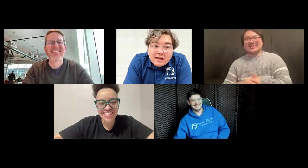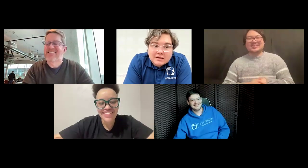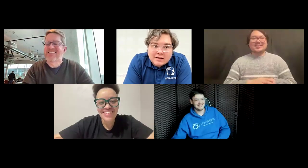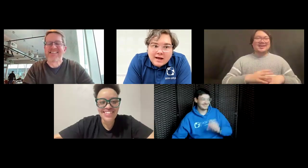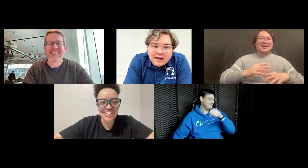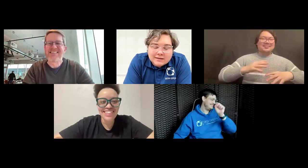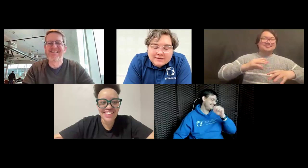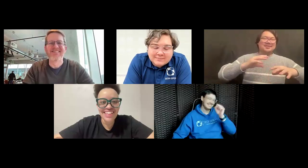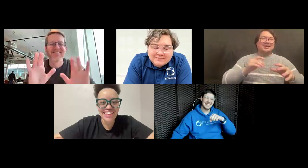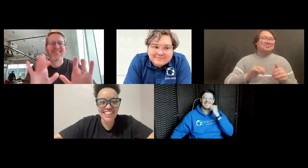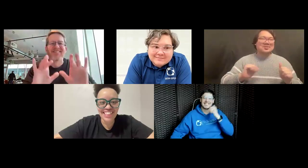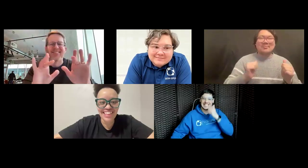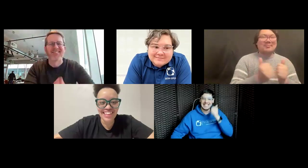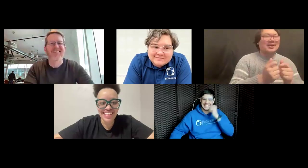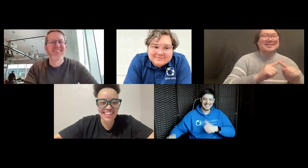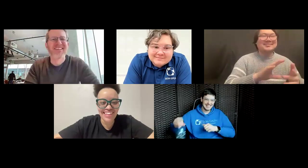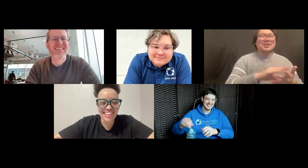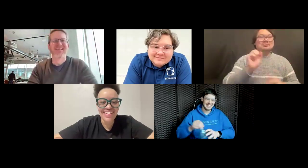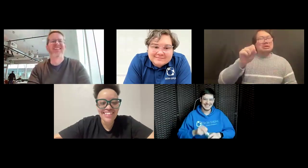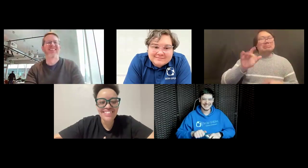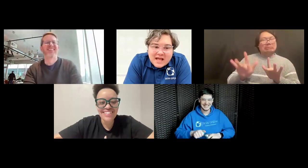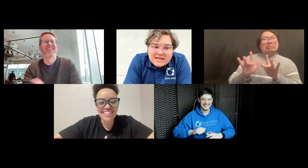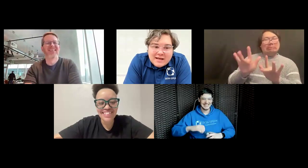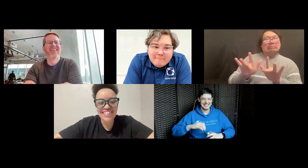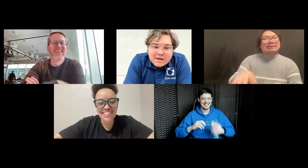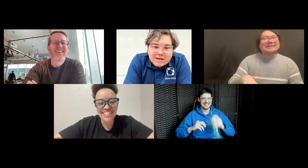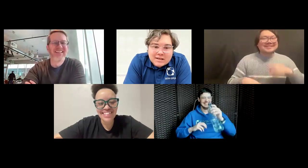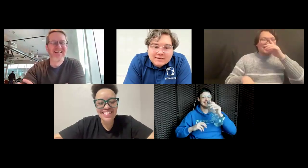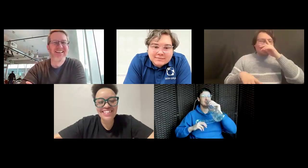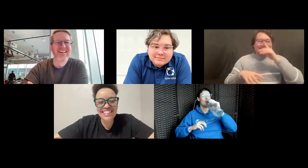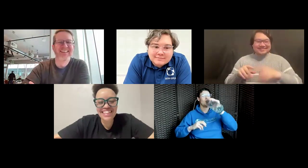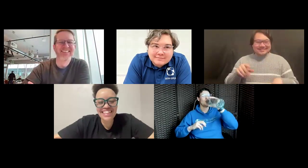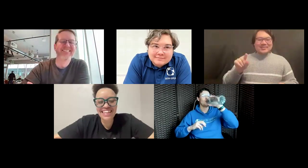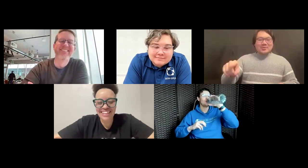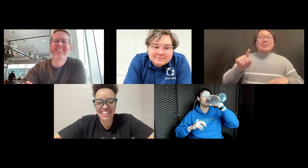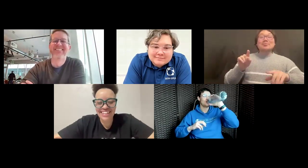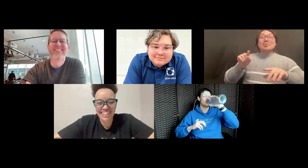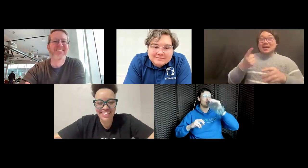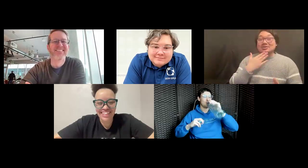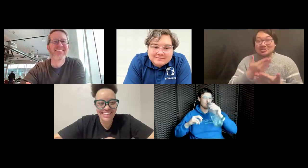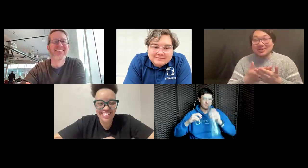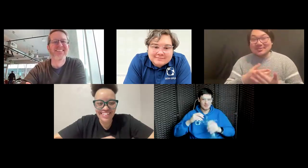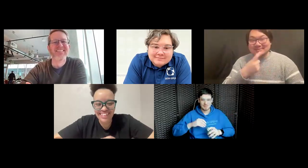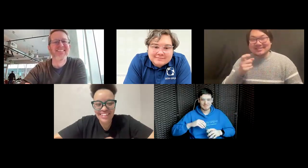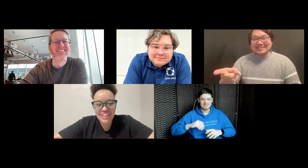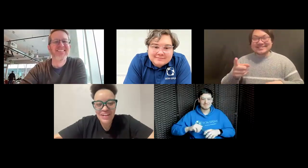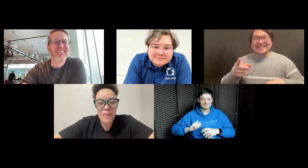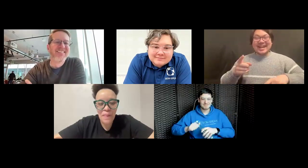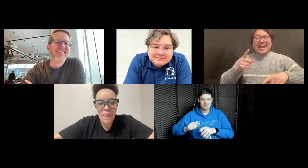do a lot of testing in that sense. Oh, wow. Yeah, it Yeah, feels that's a lot. awesome. But it is